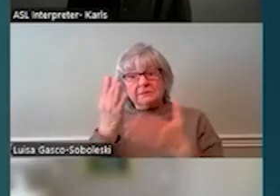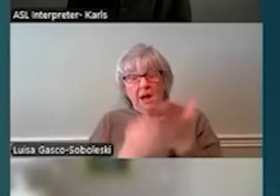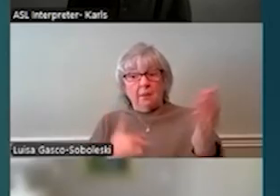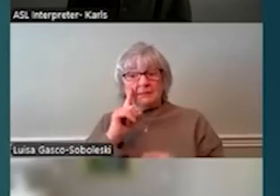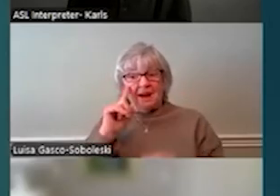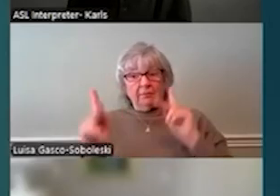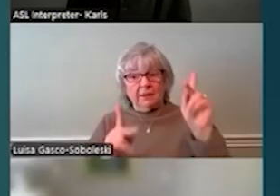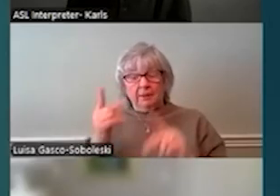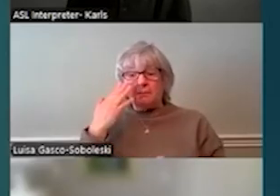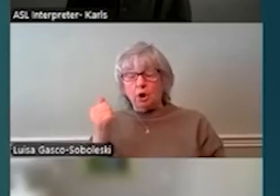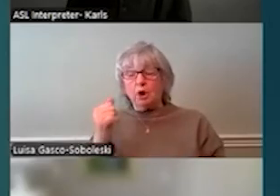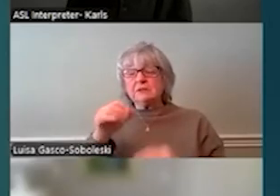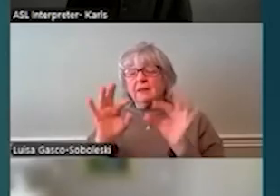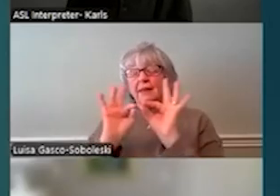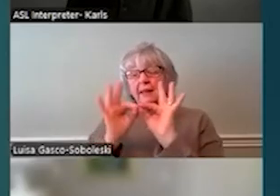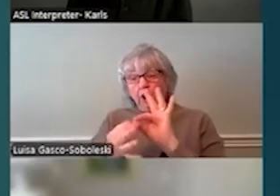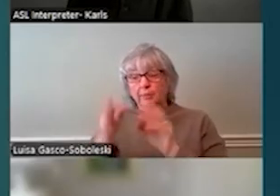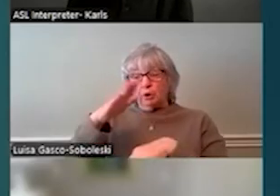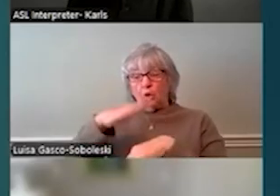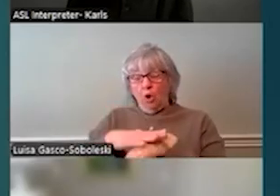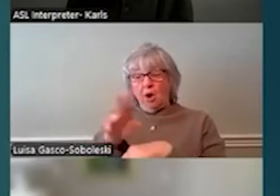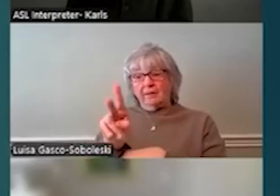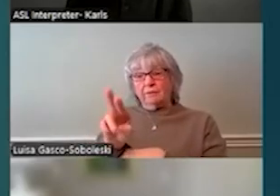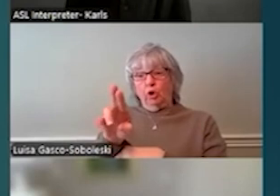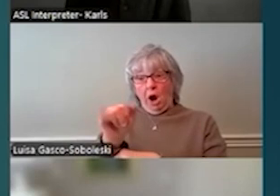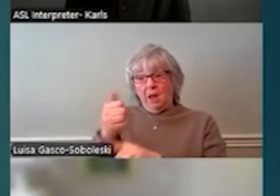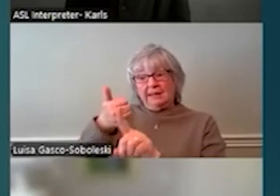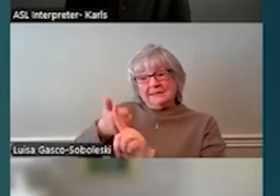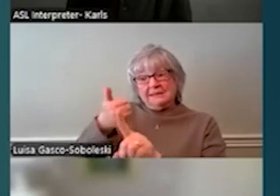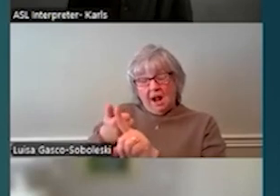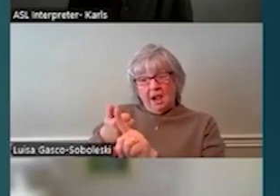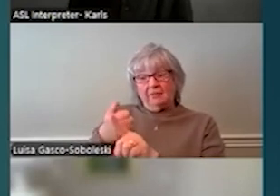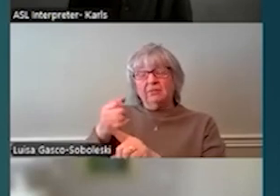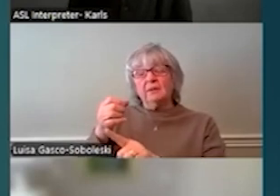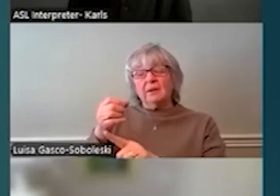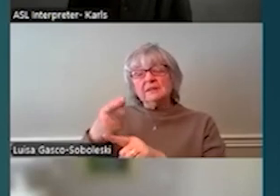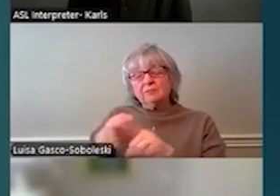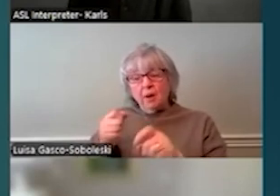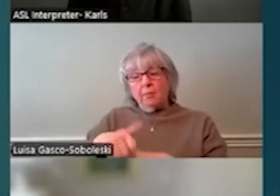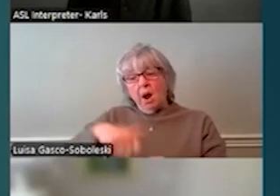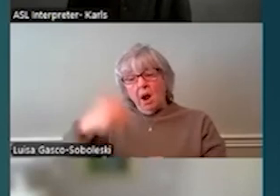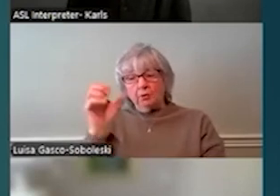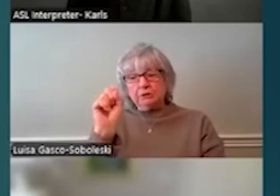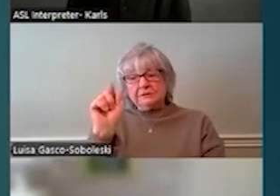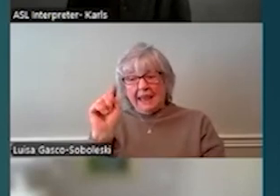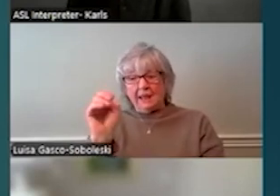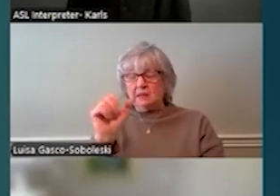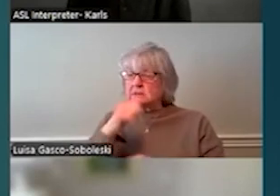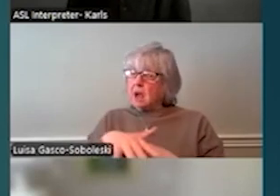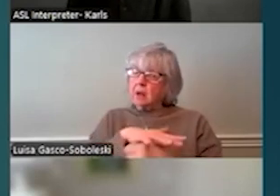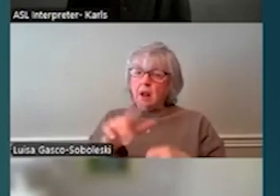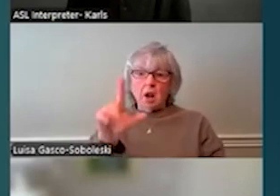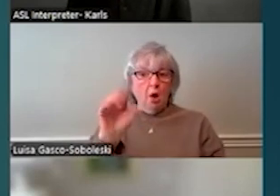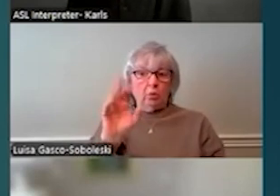use VRI. VRI also isn't effective for some deaf individuals because the interpreter